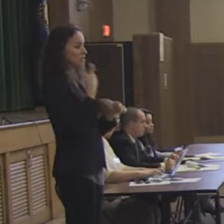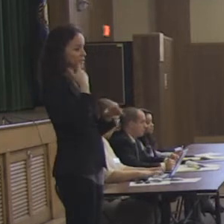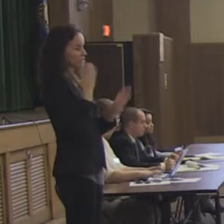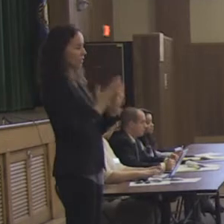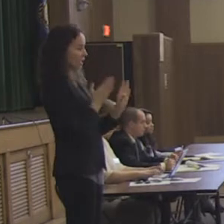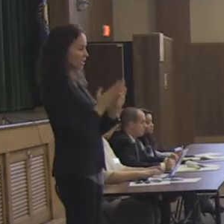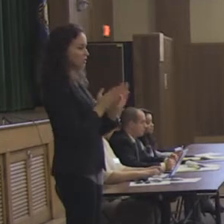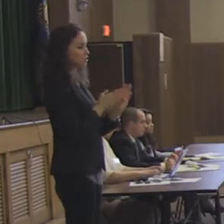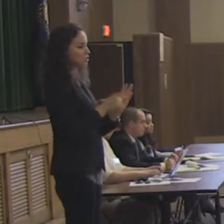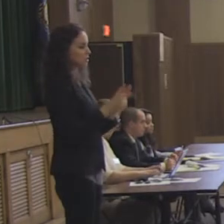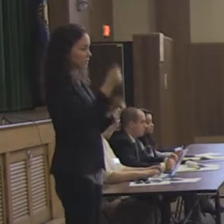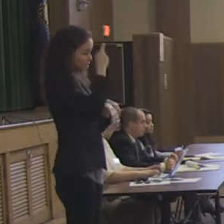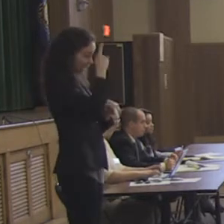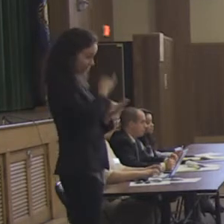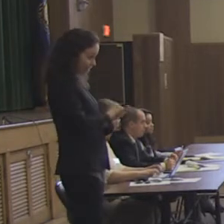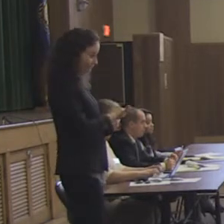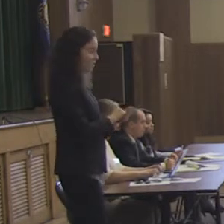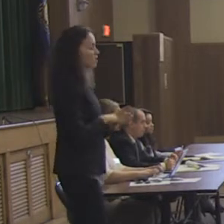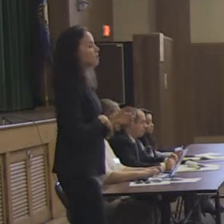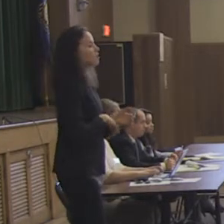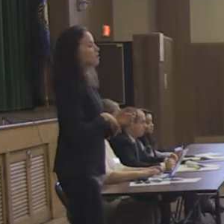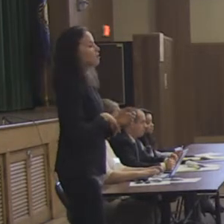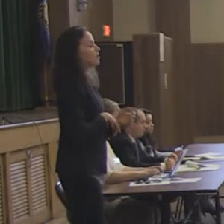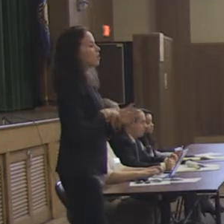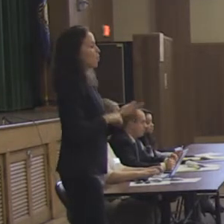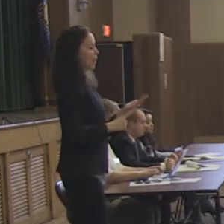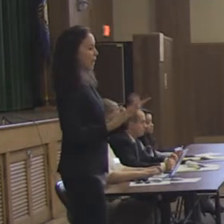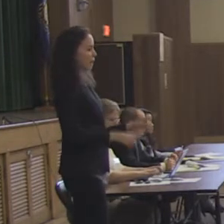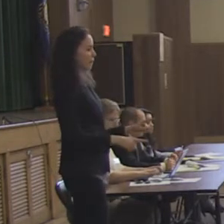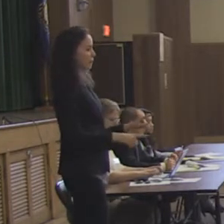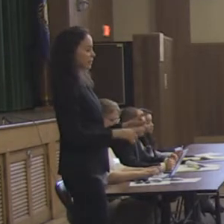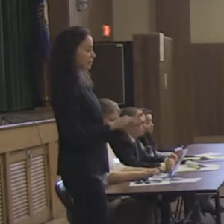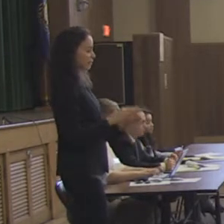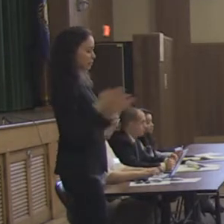conditions that are brought about by